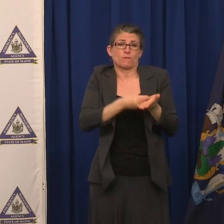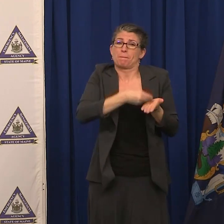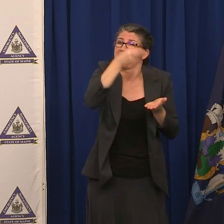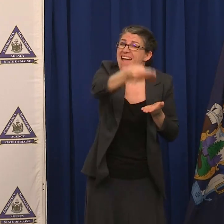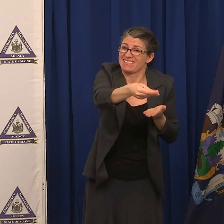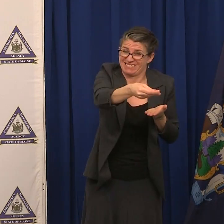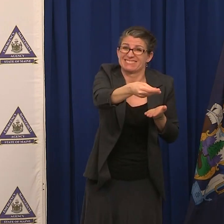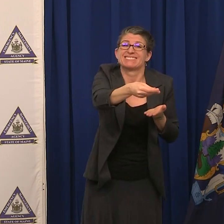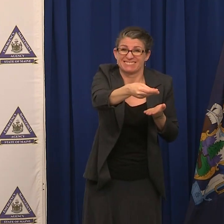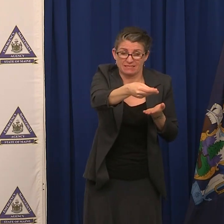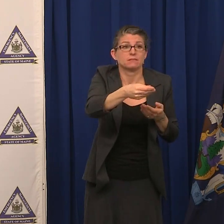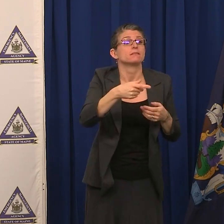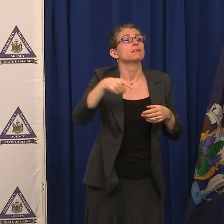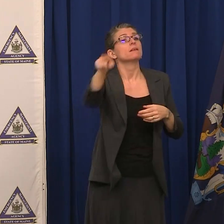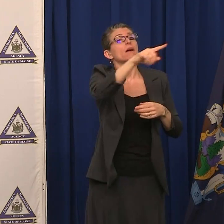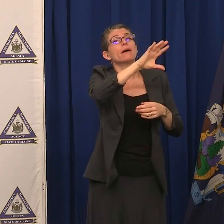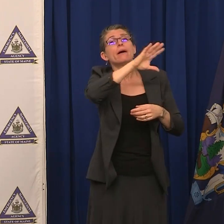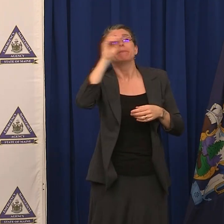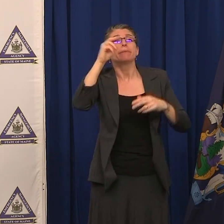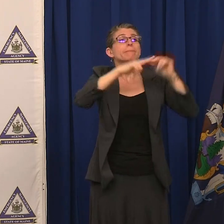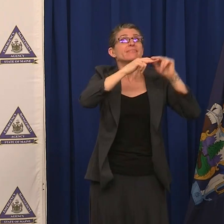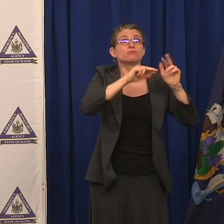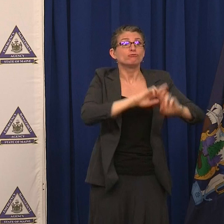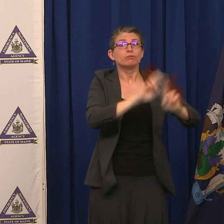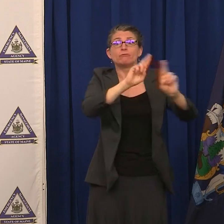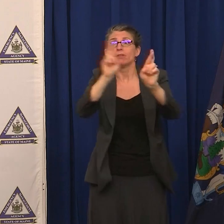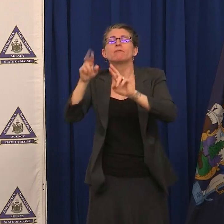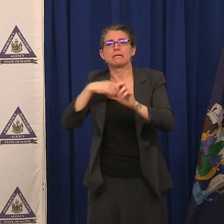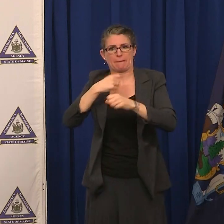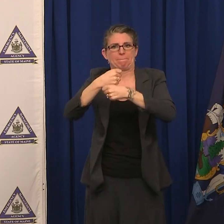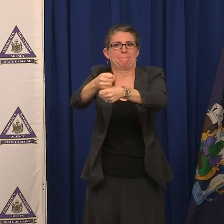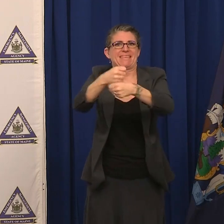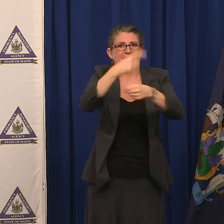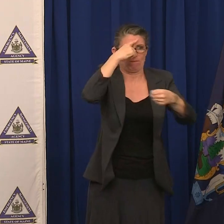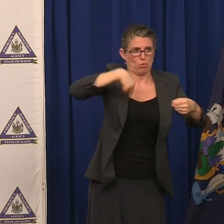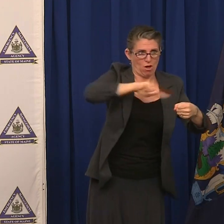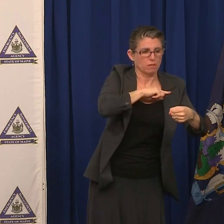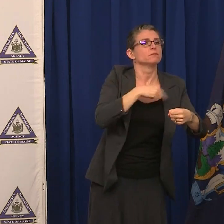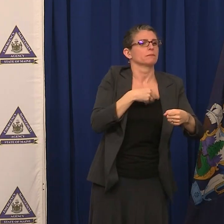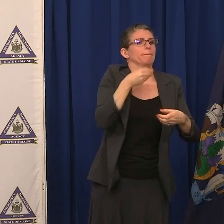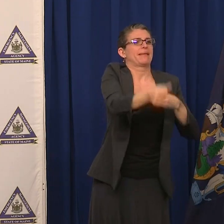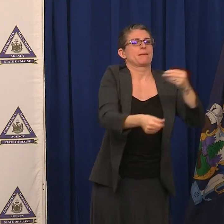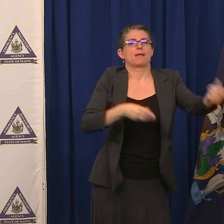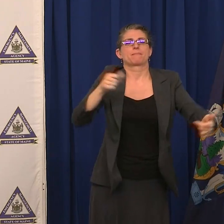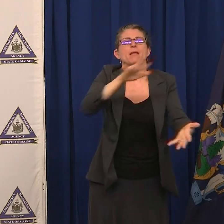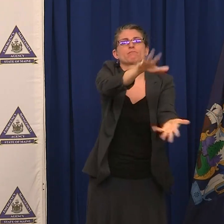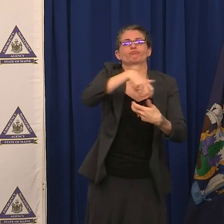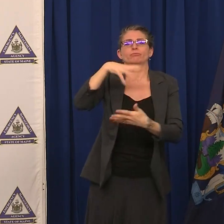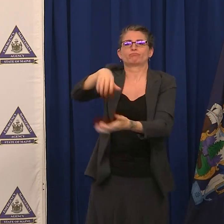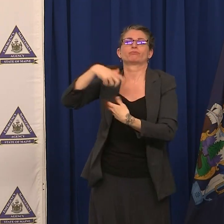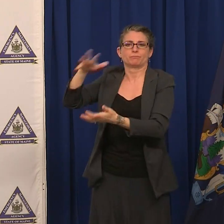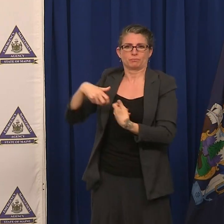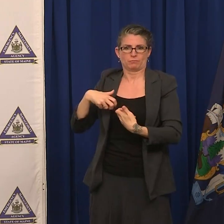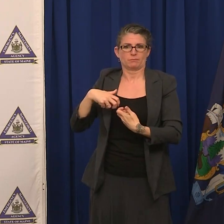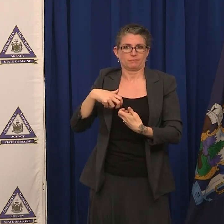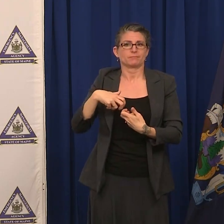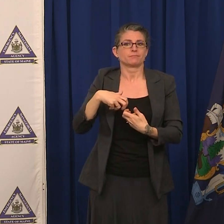just received from our federal partners, Maine CDC will be receiving